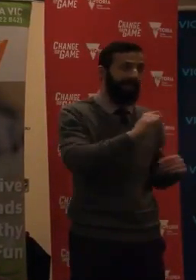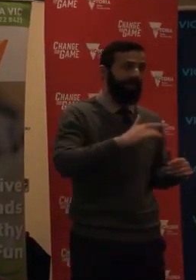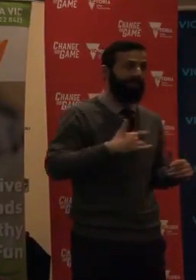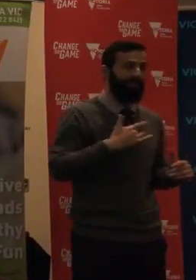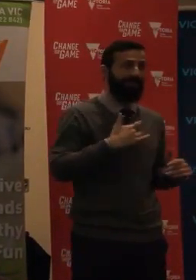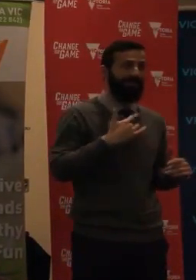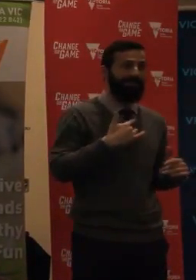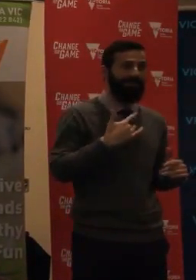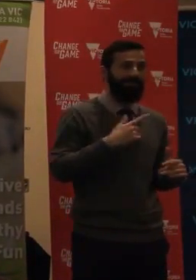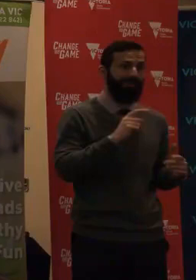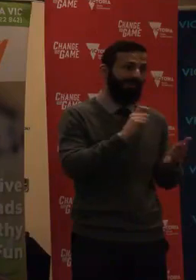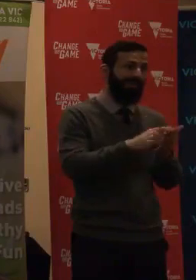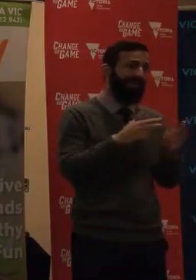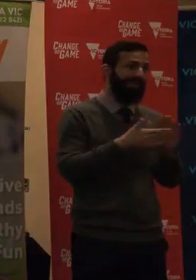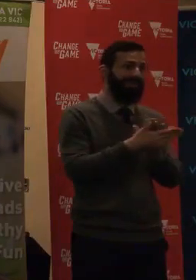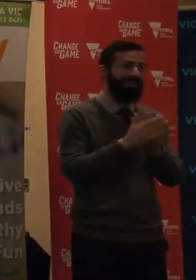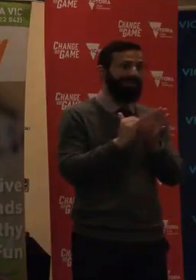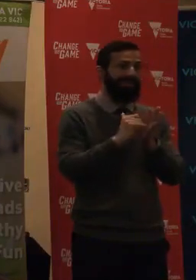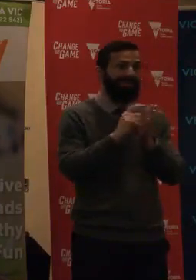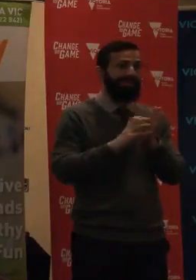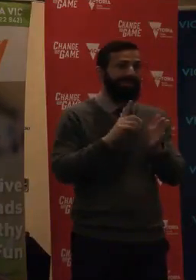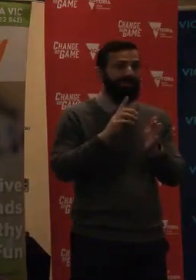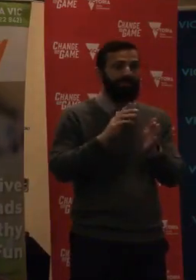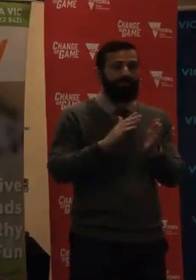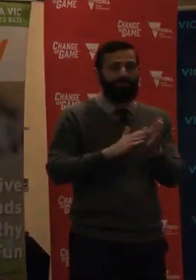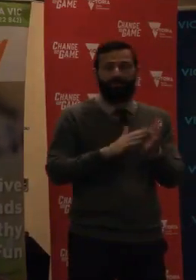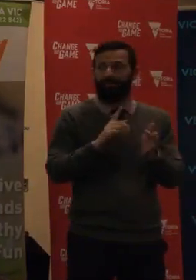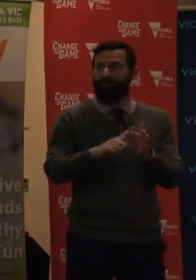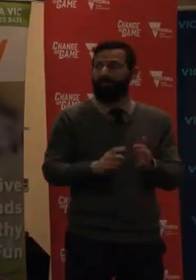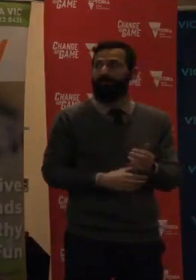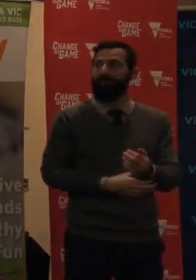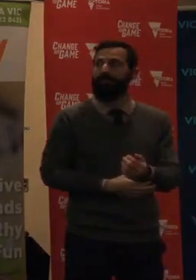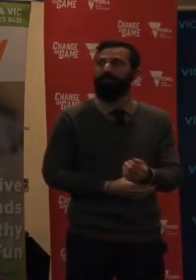with disability funded under the scheme.